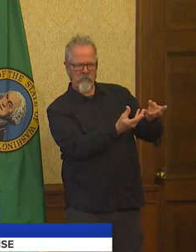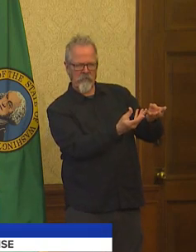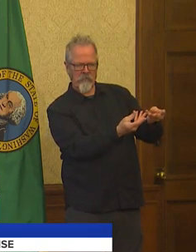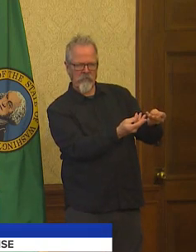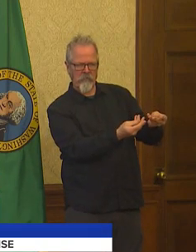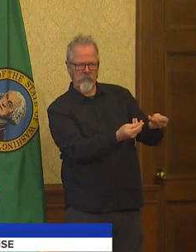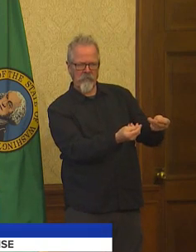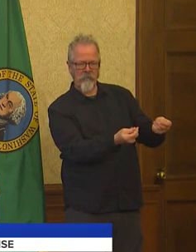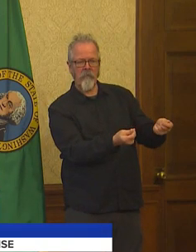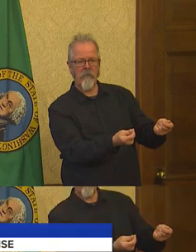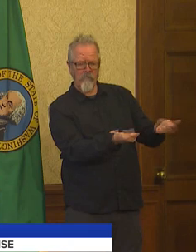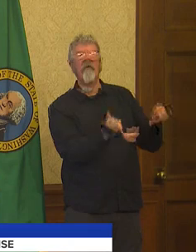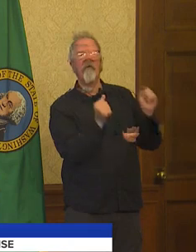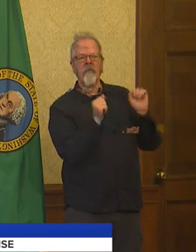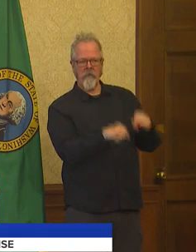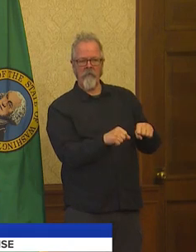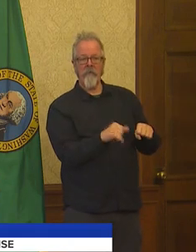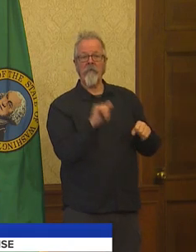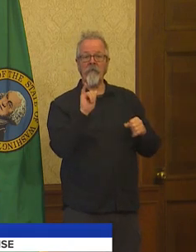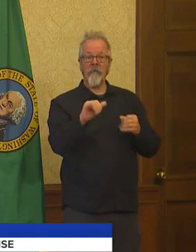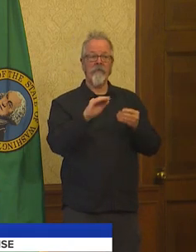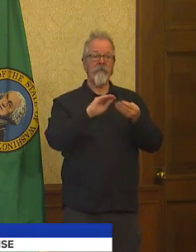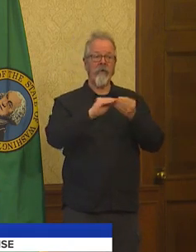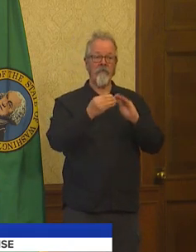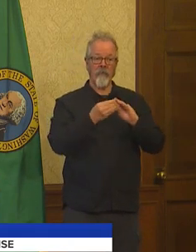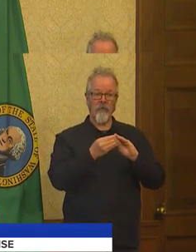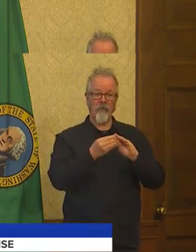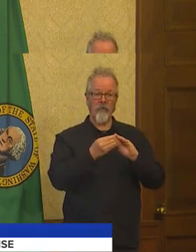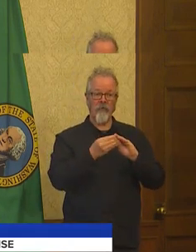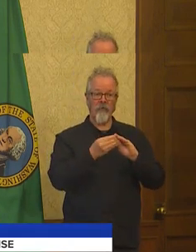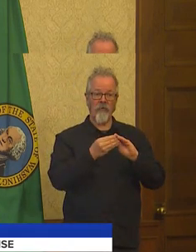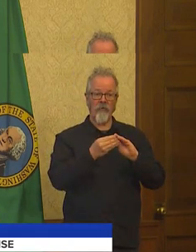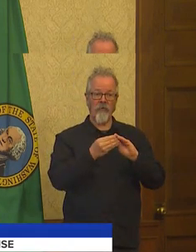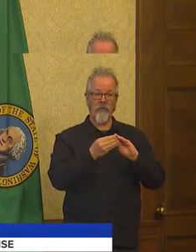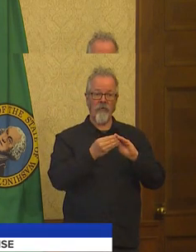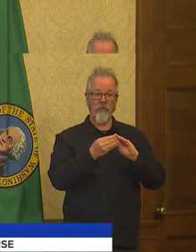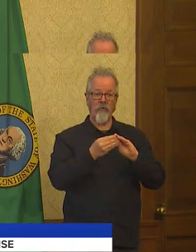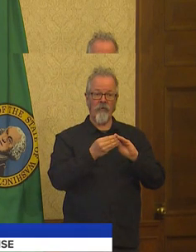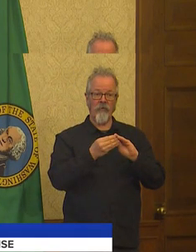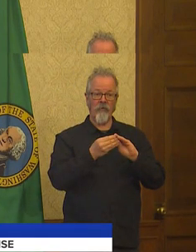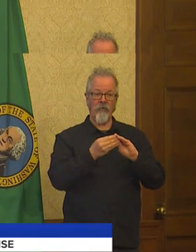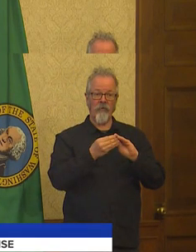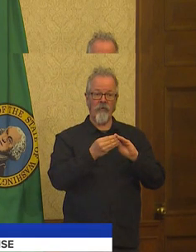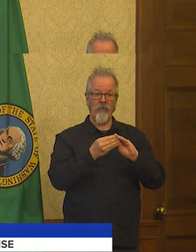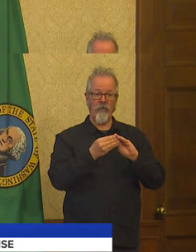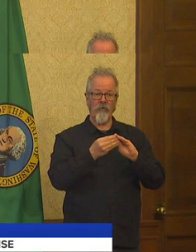time. So that means if you're on a park,